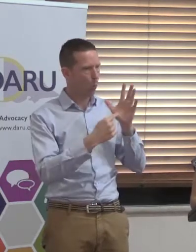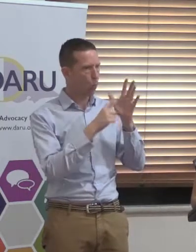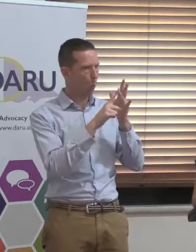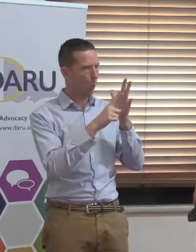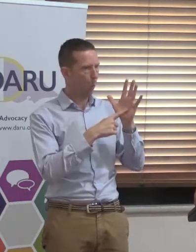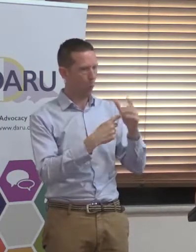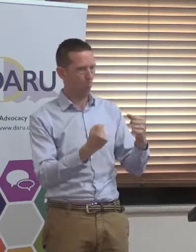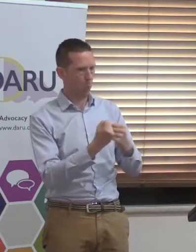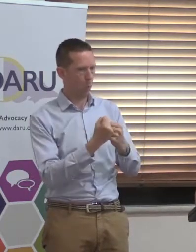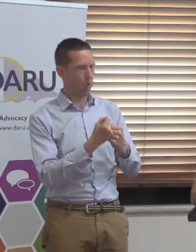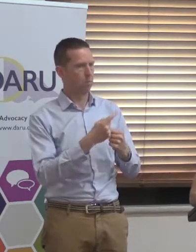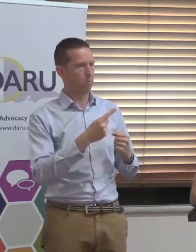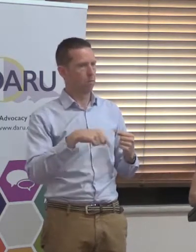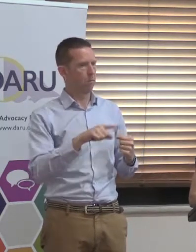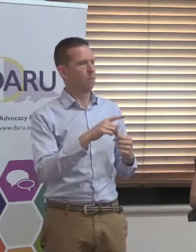the reactive